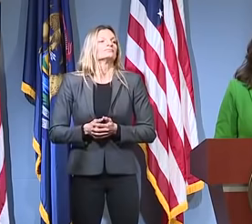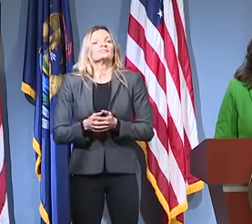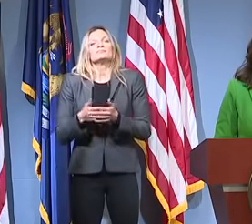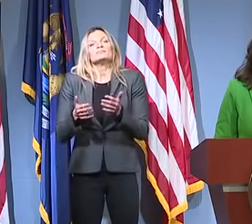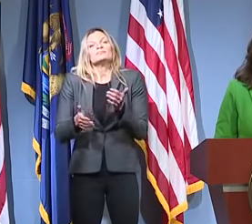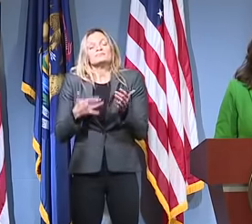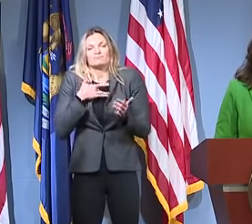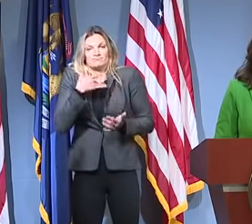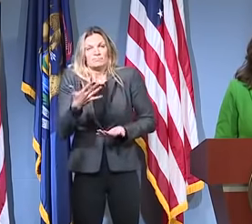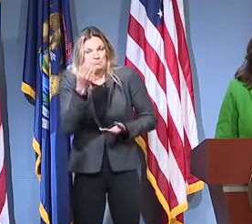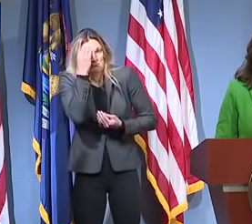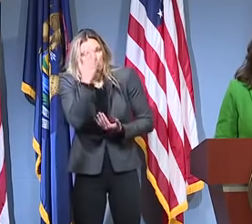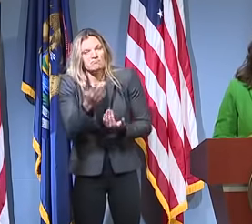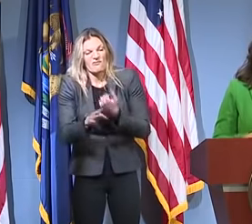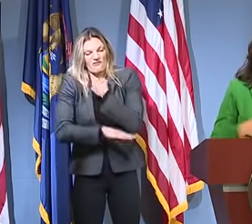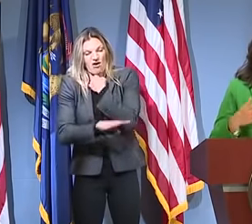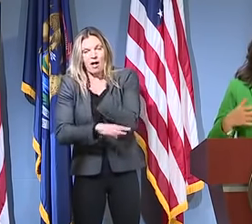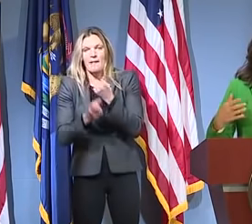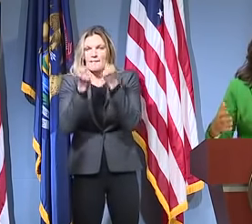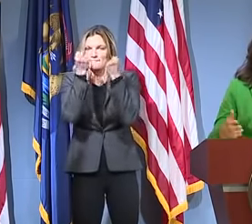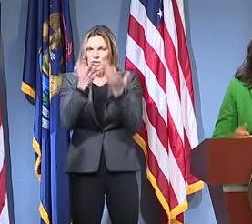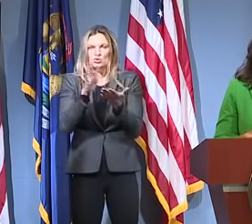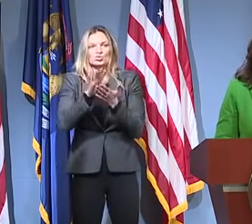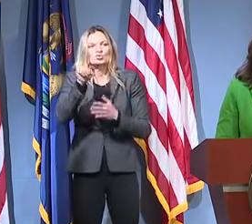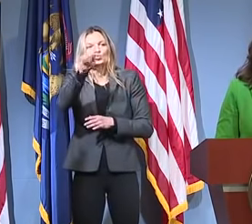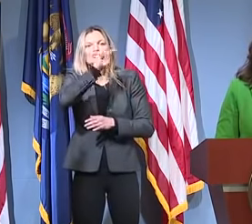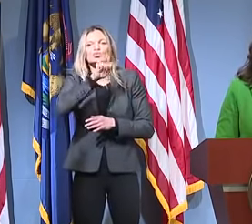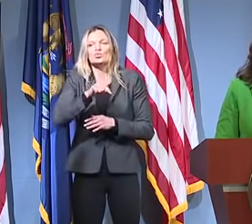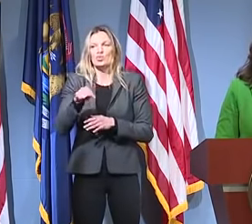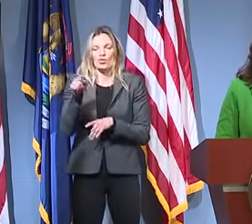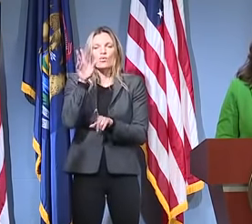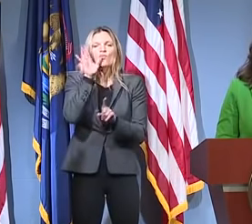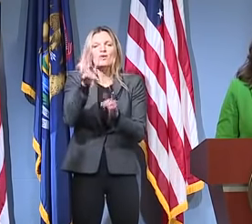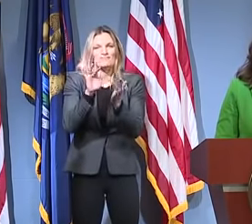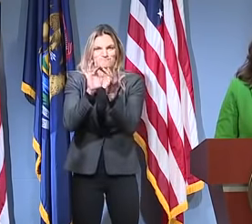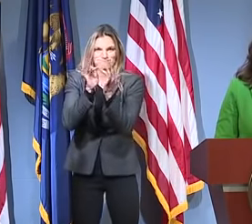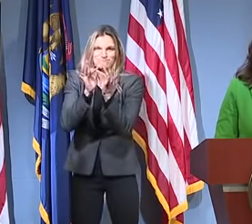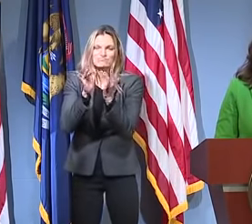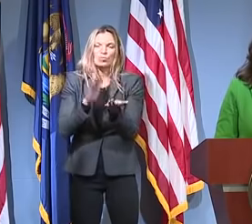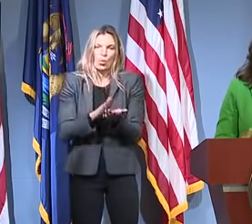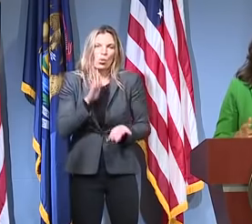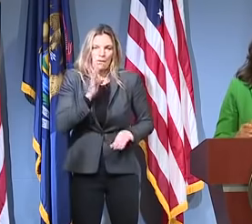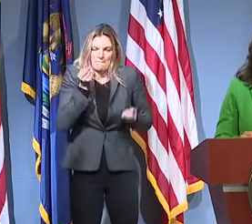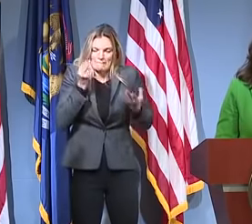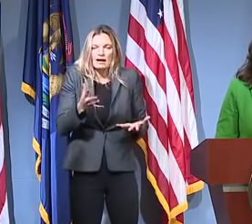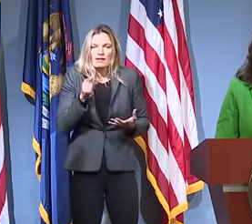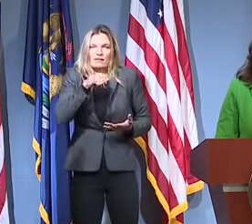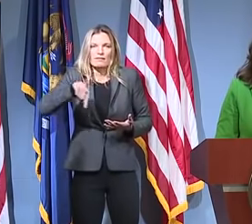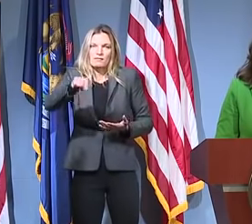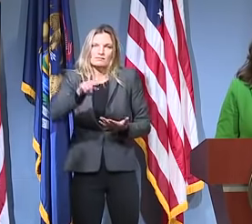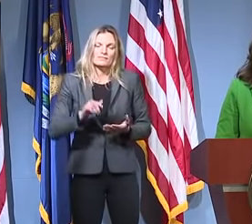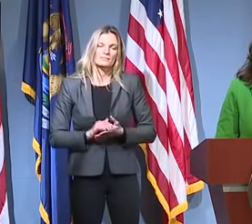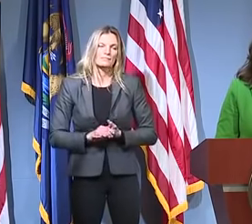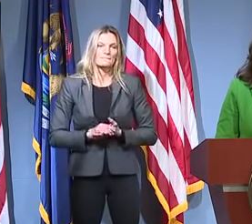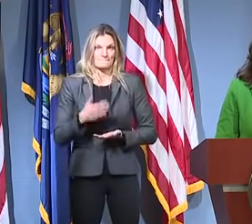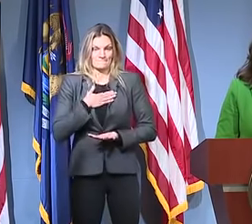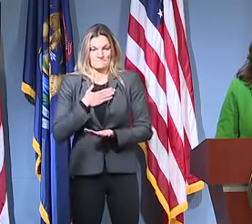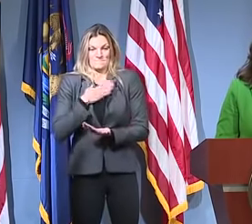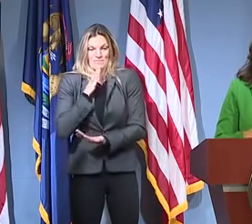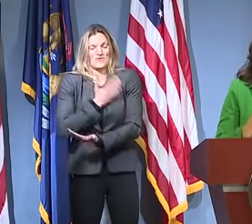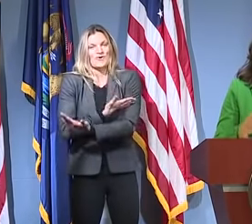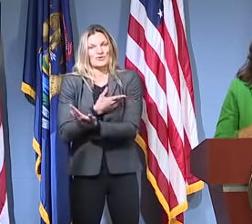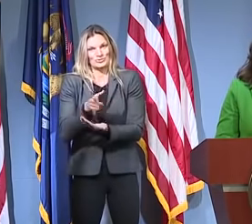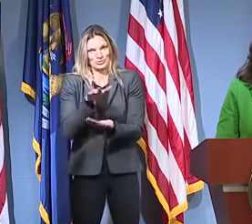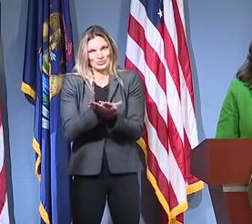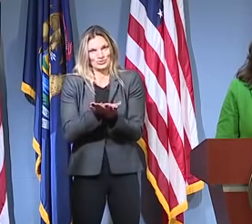pursue that this fall, at least for a time being, and to see where things go. My daughter, for instance, goes to